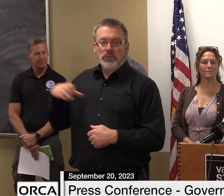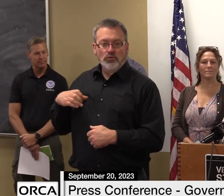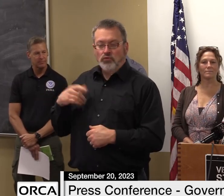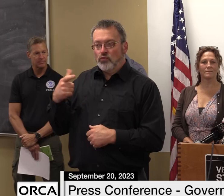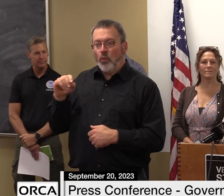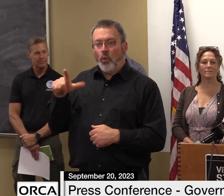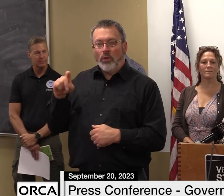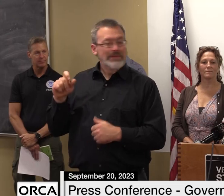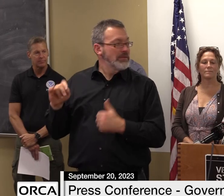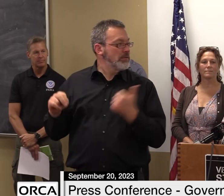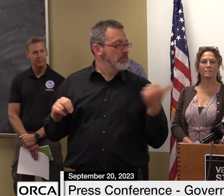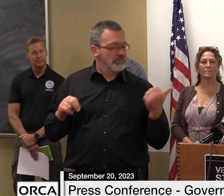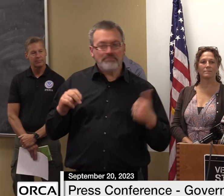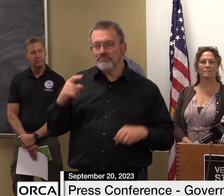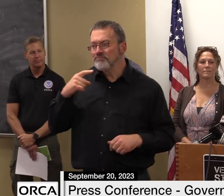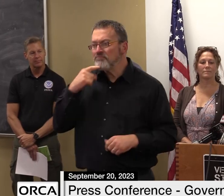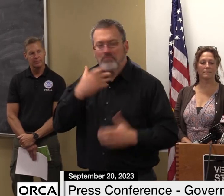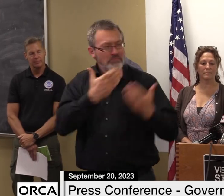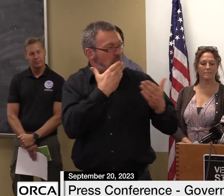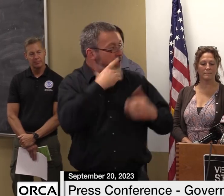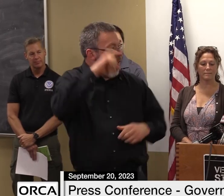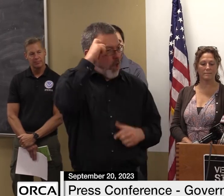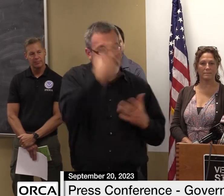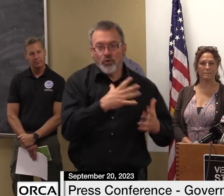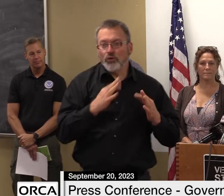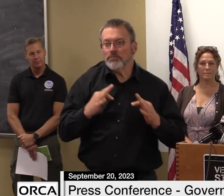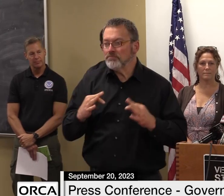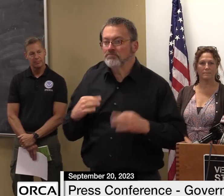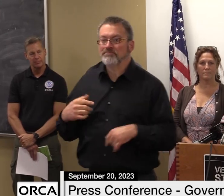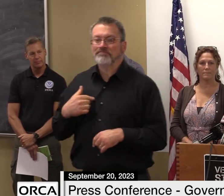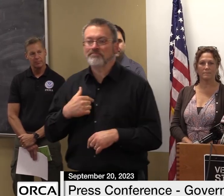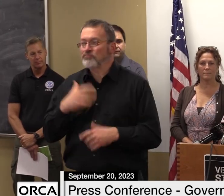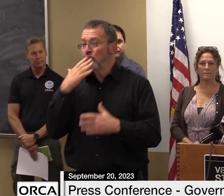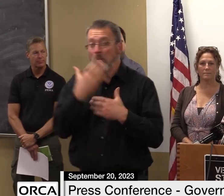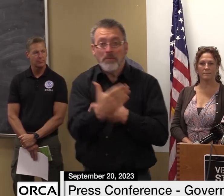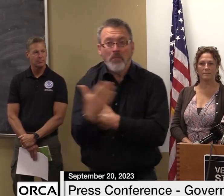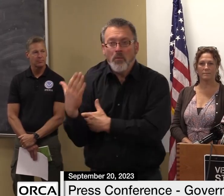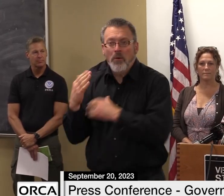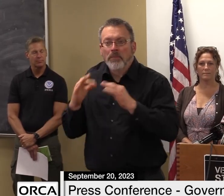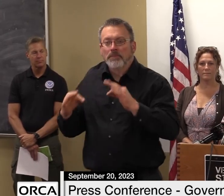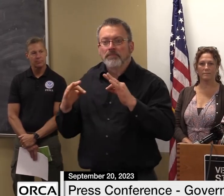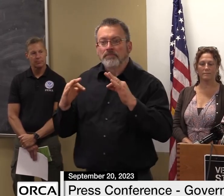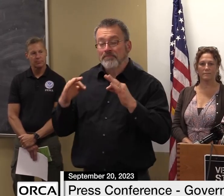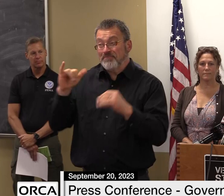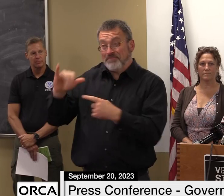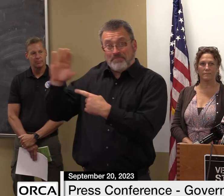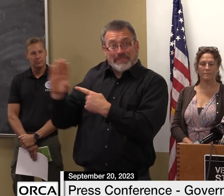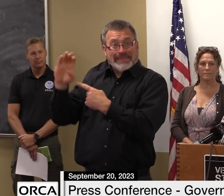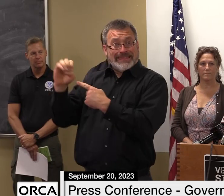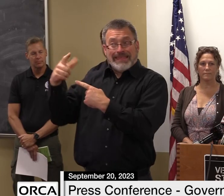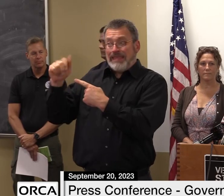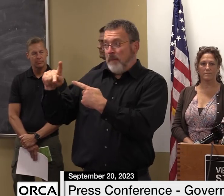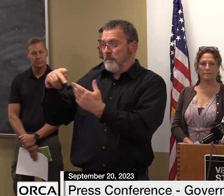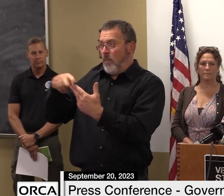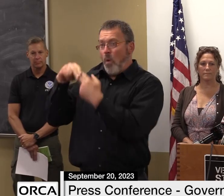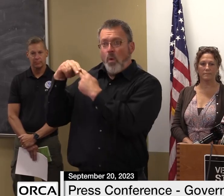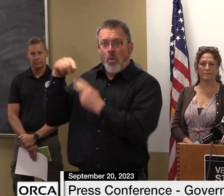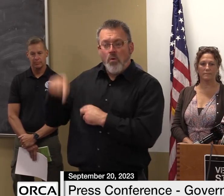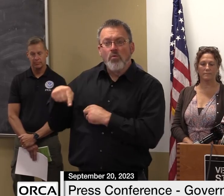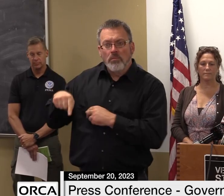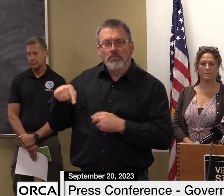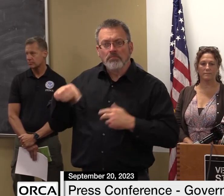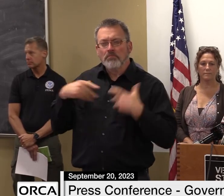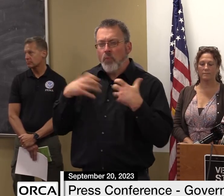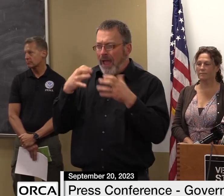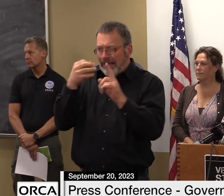Thanks, Governor. Good morning. As the Governor mentioned, we are making some tweaks to the BGAP program as we look to get more money out